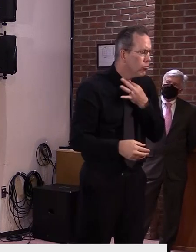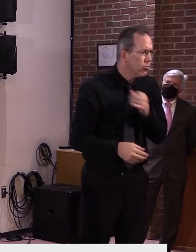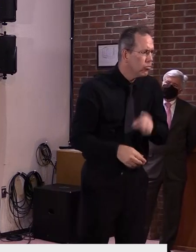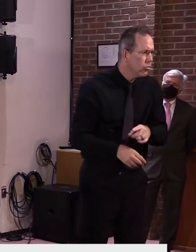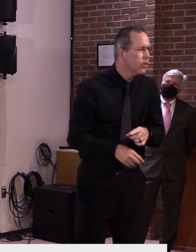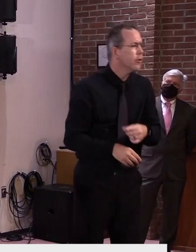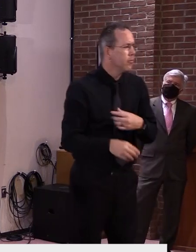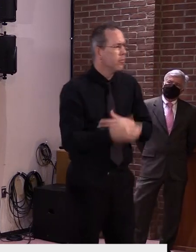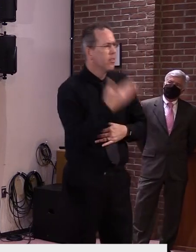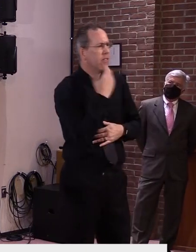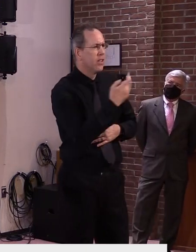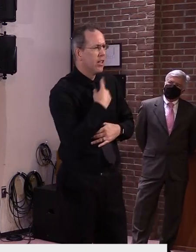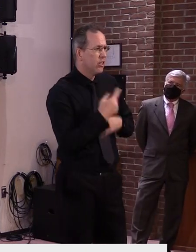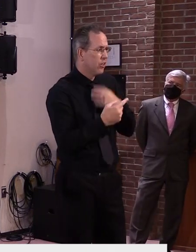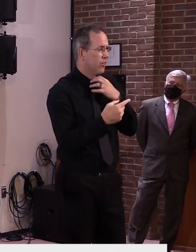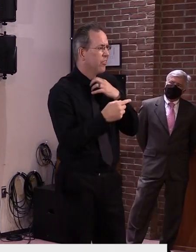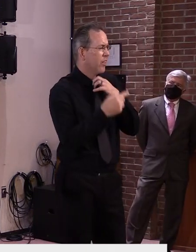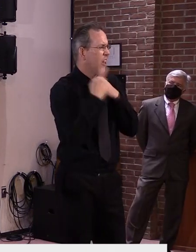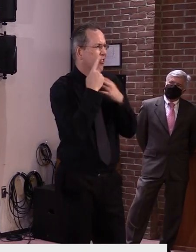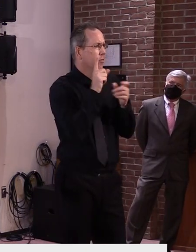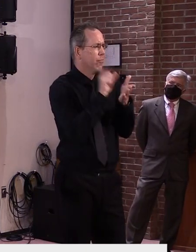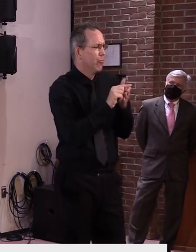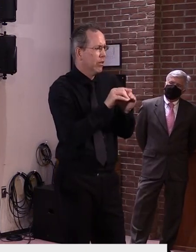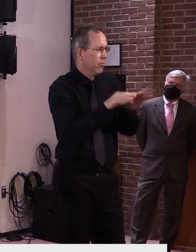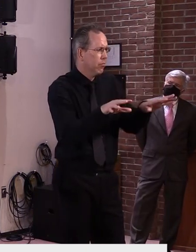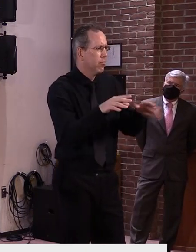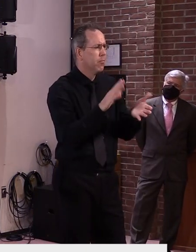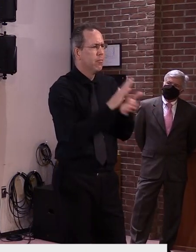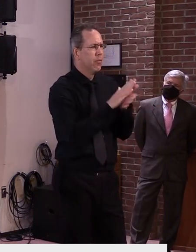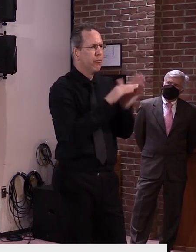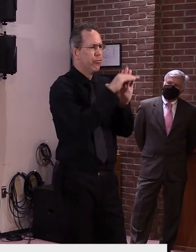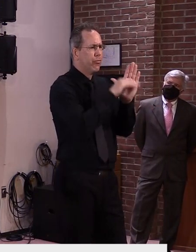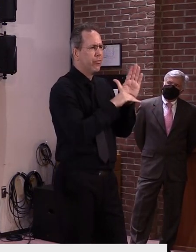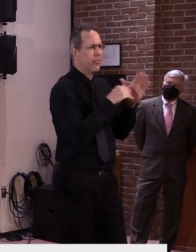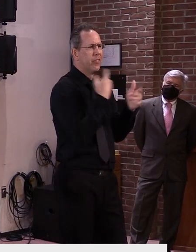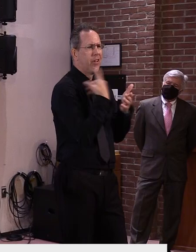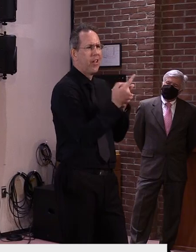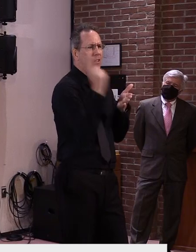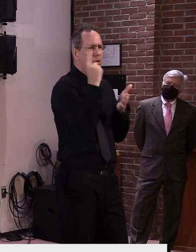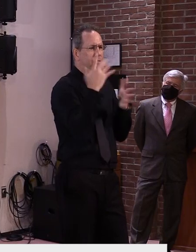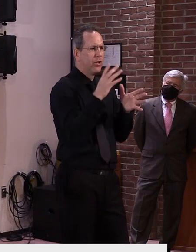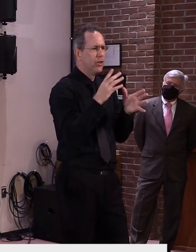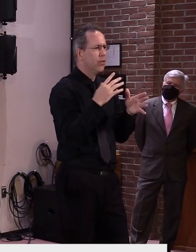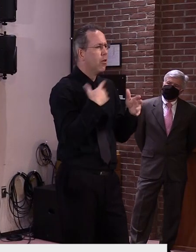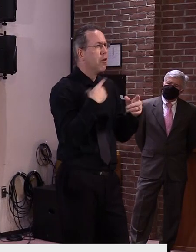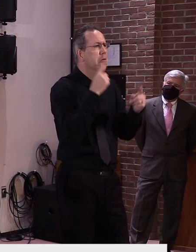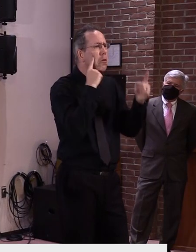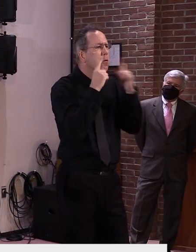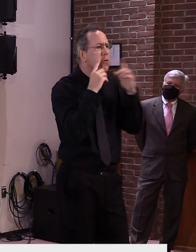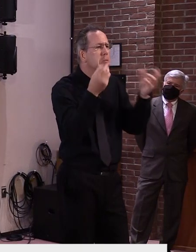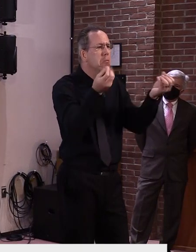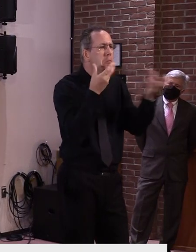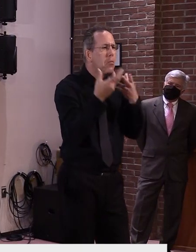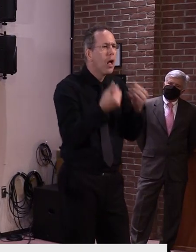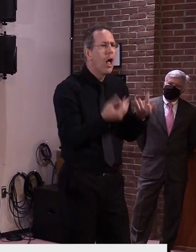contemplating collecting that information on a monthly basis from school districts so we can understand the patterns of instruction that are happening around the